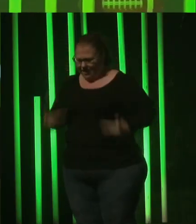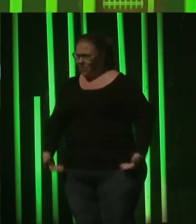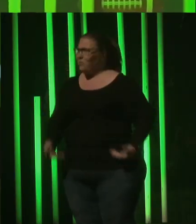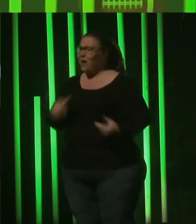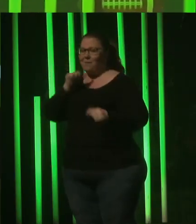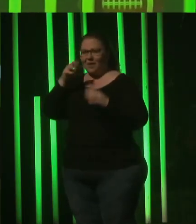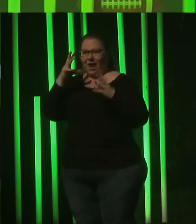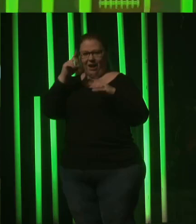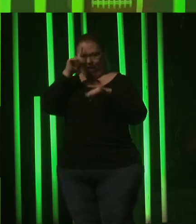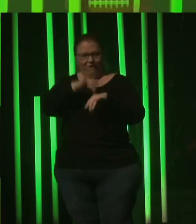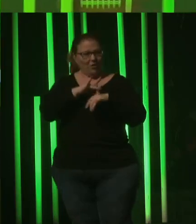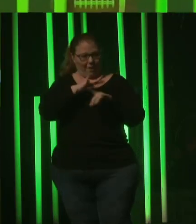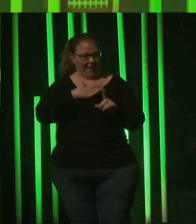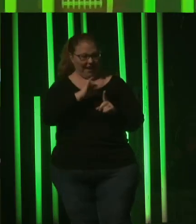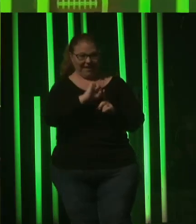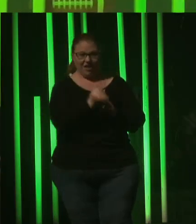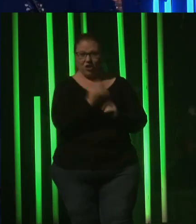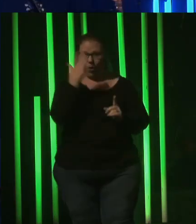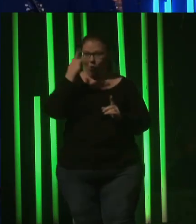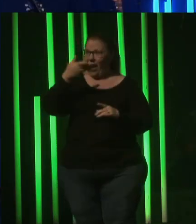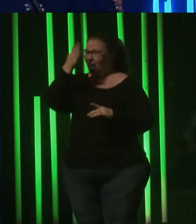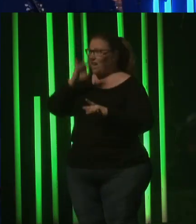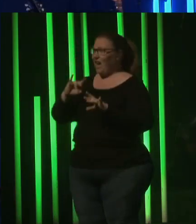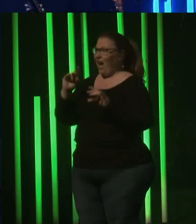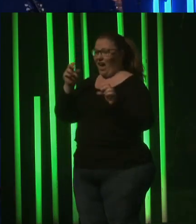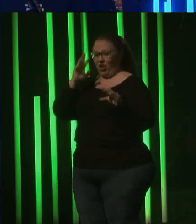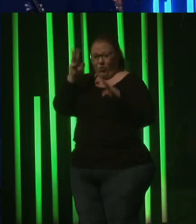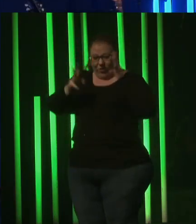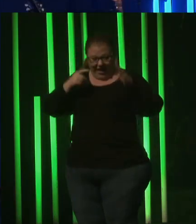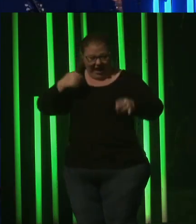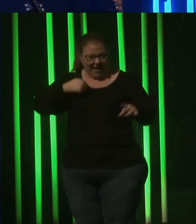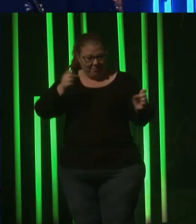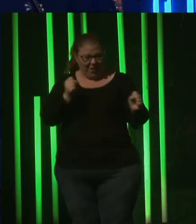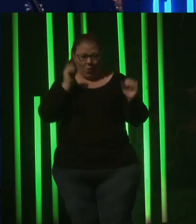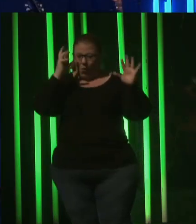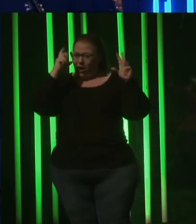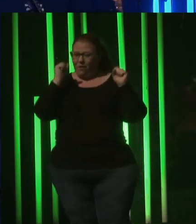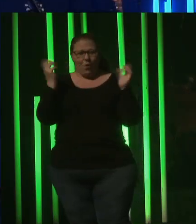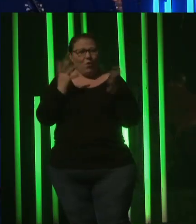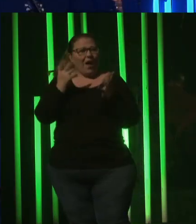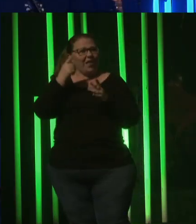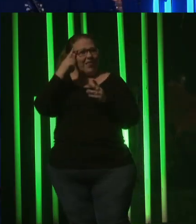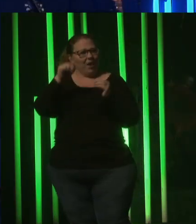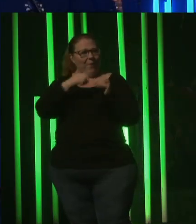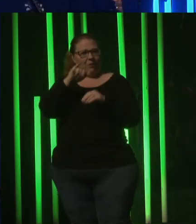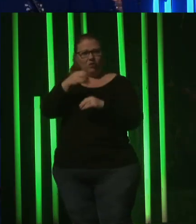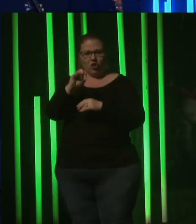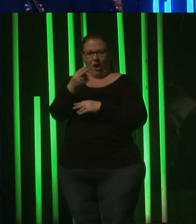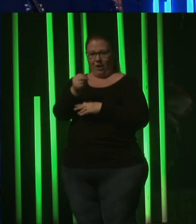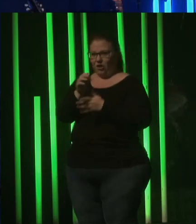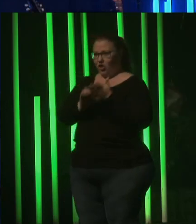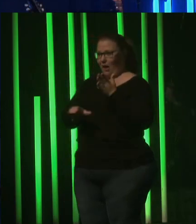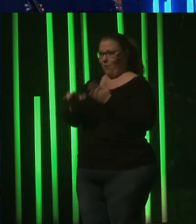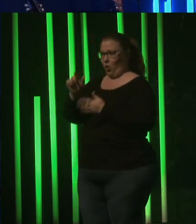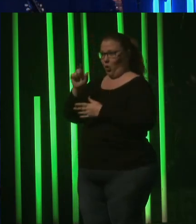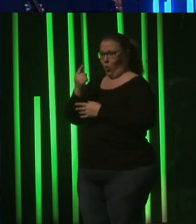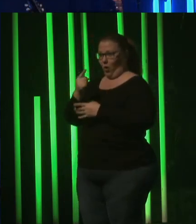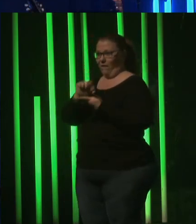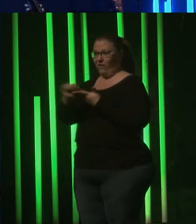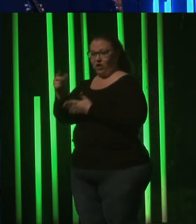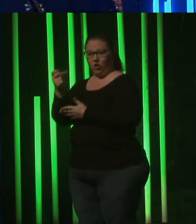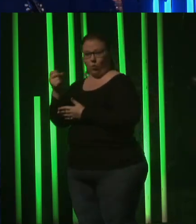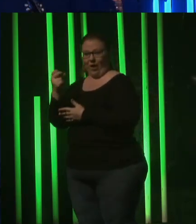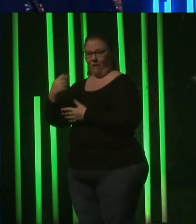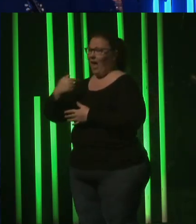No, because God made me fearfully and wonderfully. I start thinking about John chapter 1, verse 12, where it says that I am